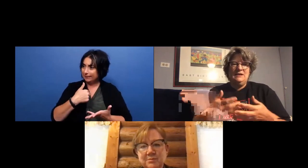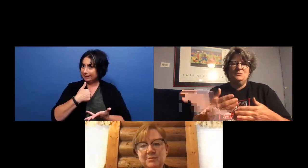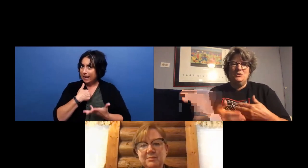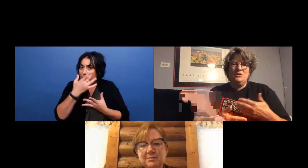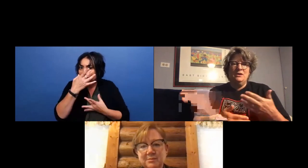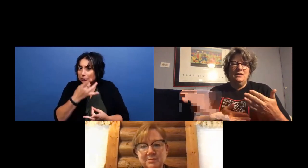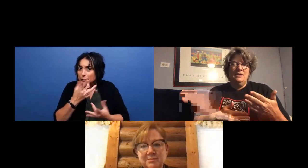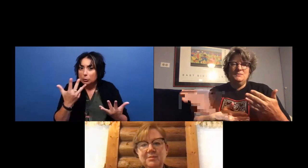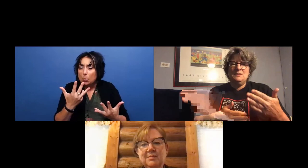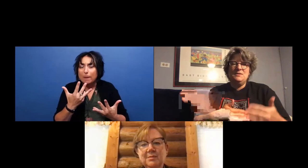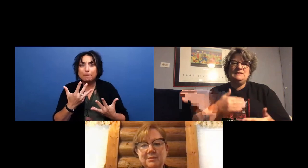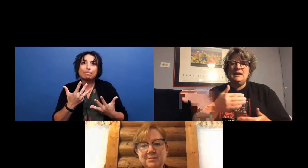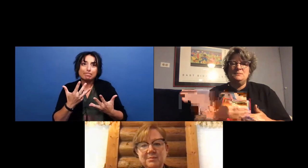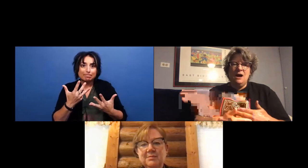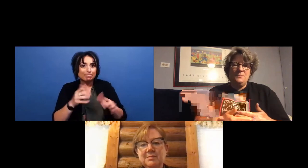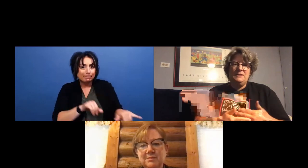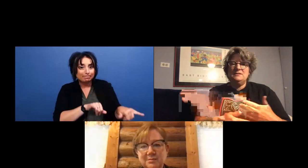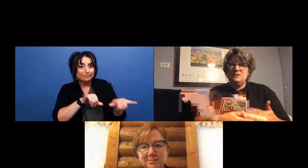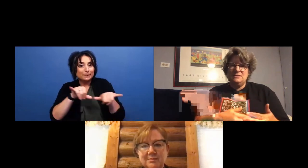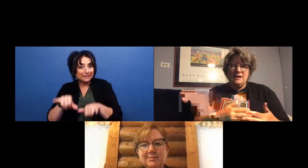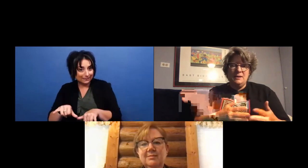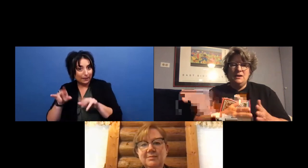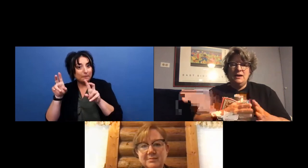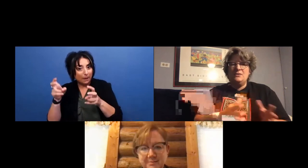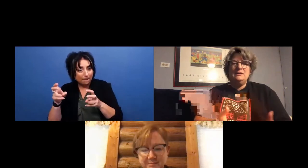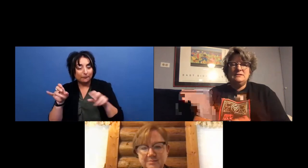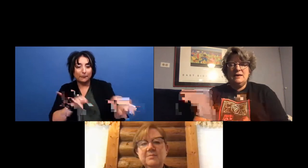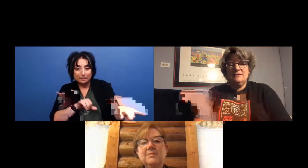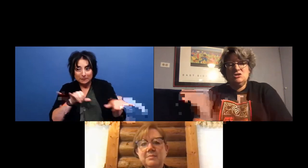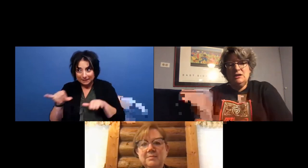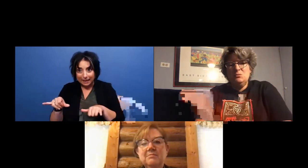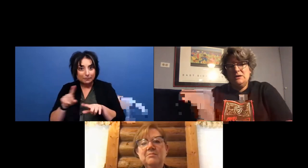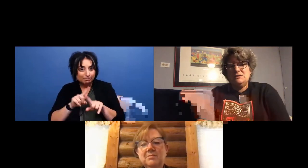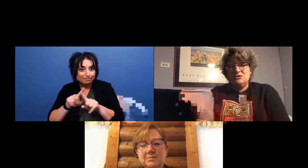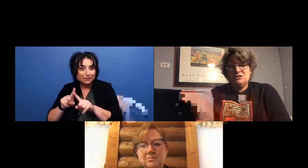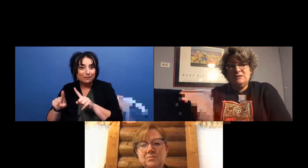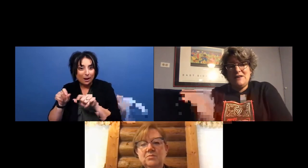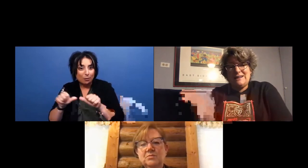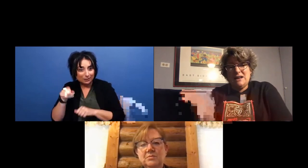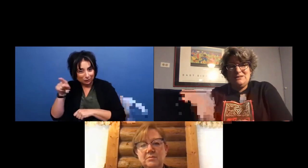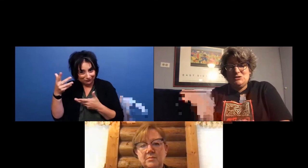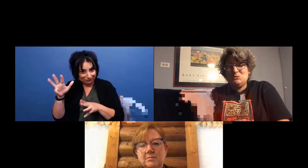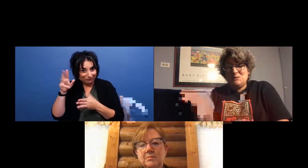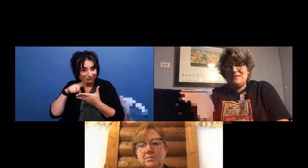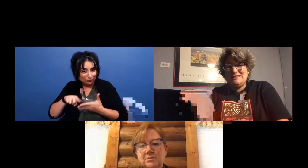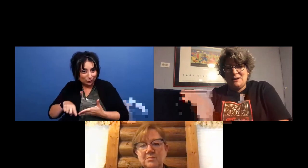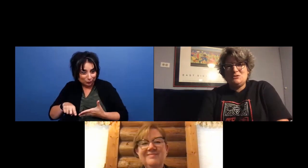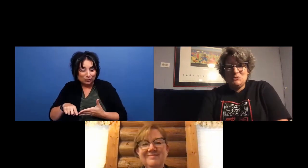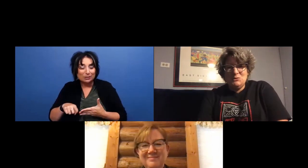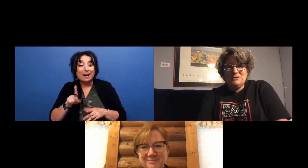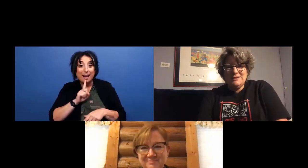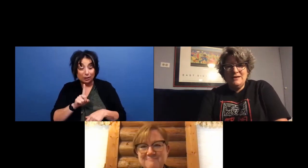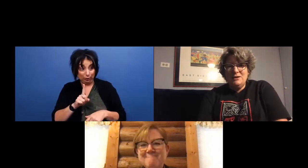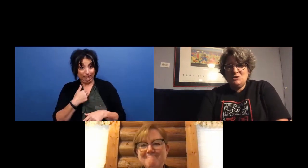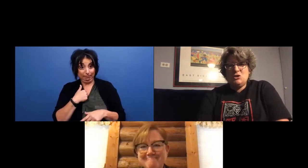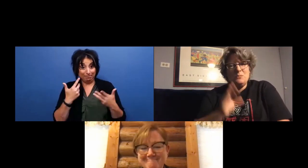interested in were some of the same topics, some of the same areas that she researched. And in fact, I went to some of the same